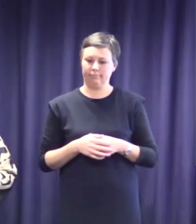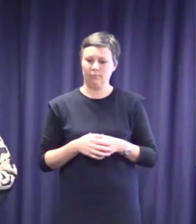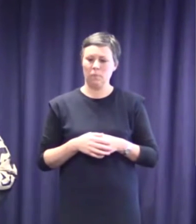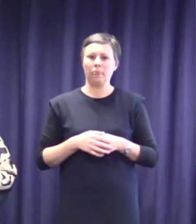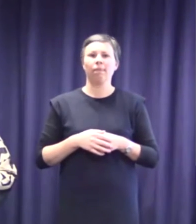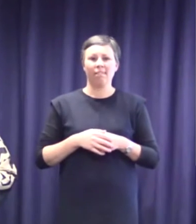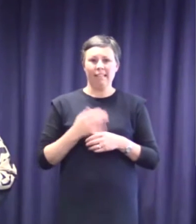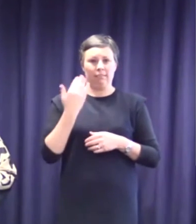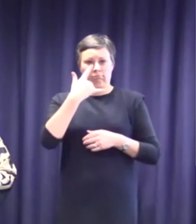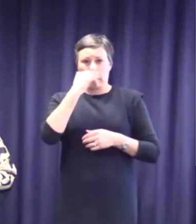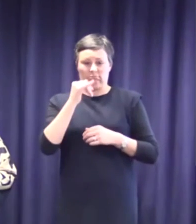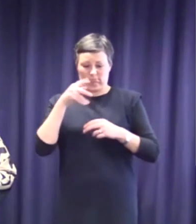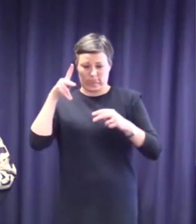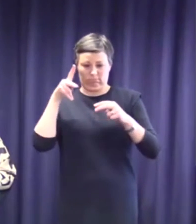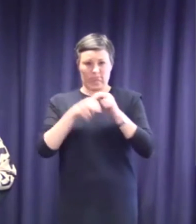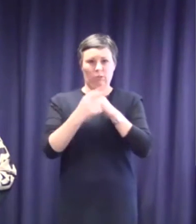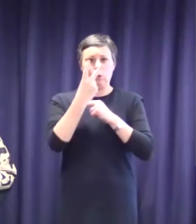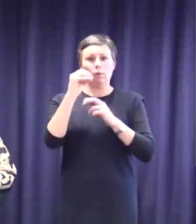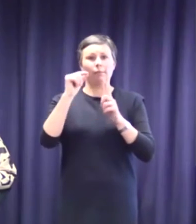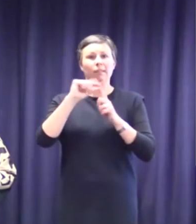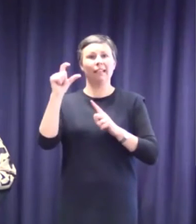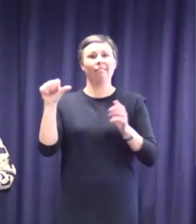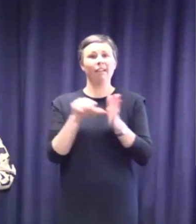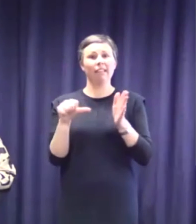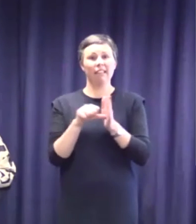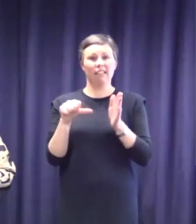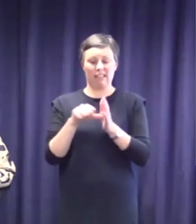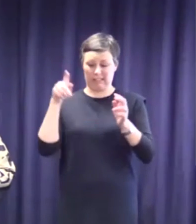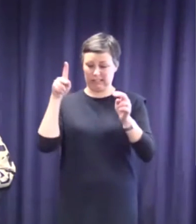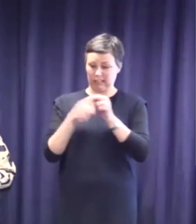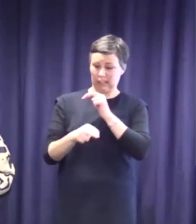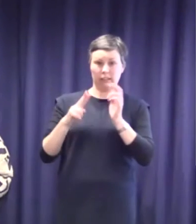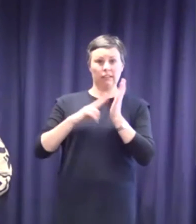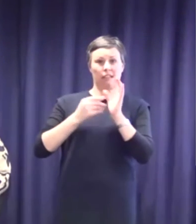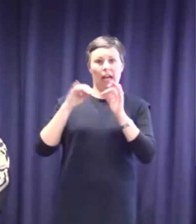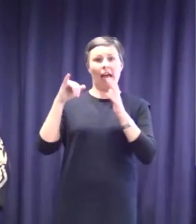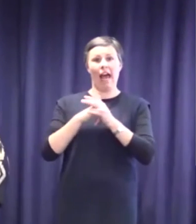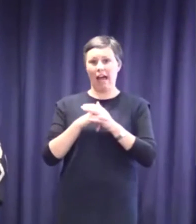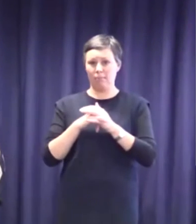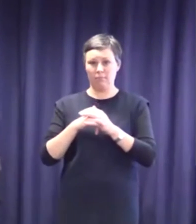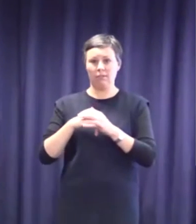funding cut to NABS, which was about 20% of our current funding, has been reduced to about